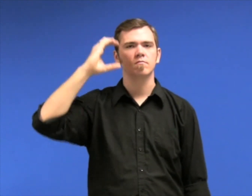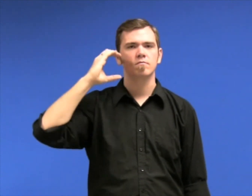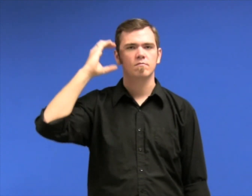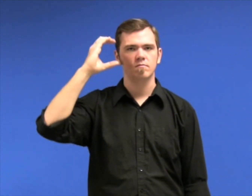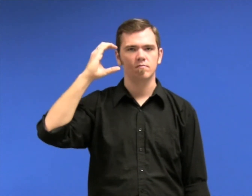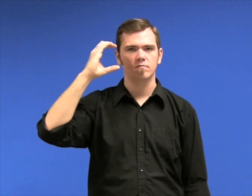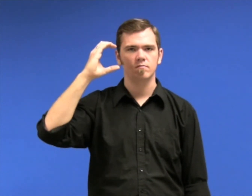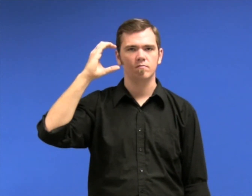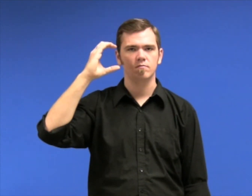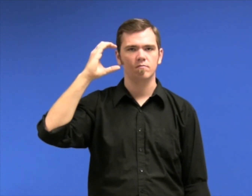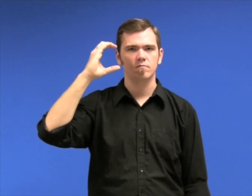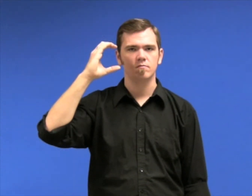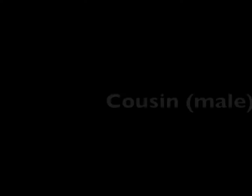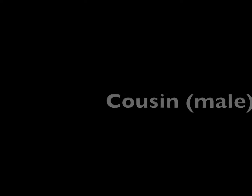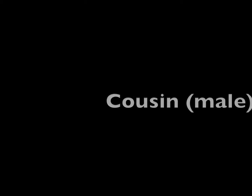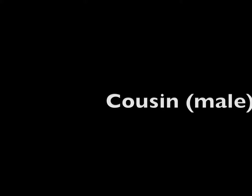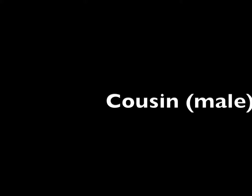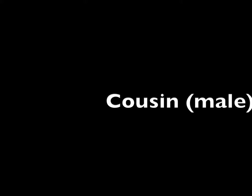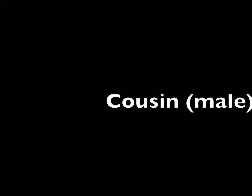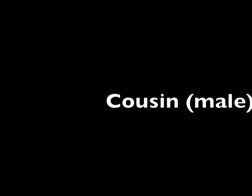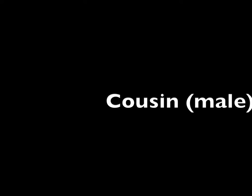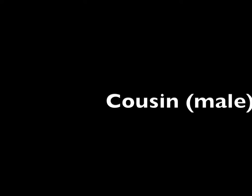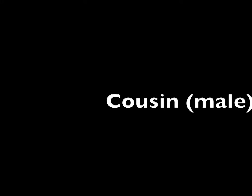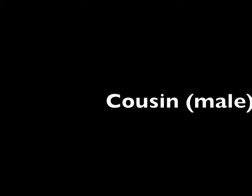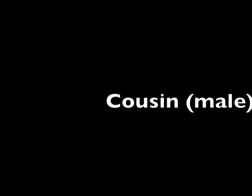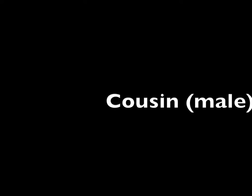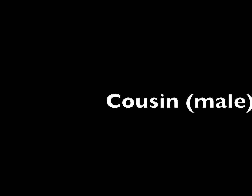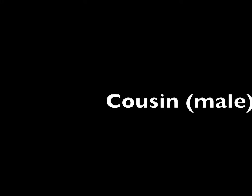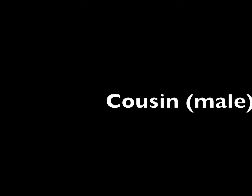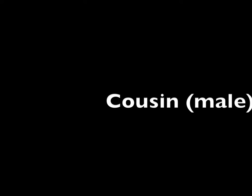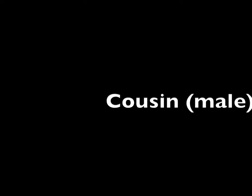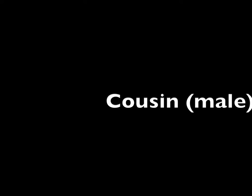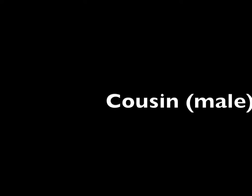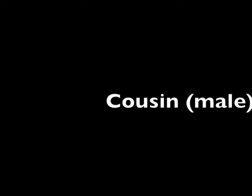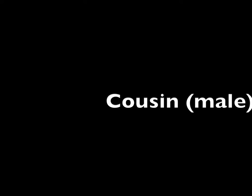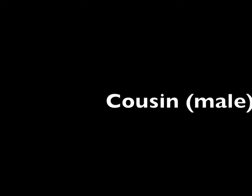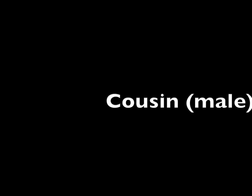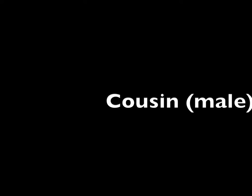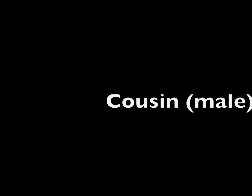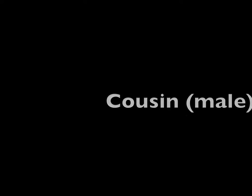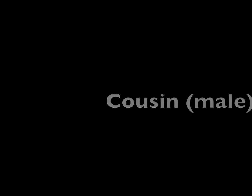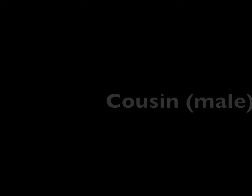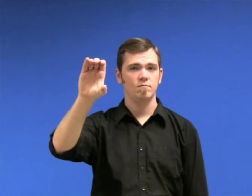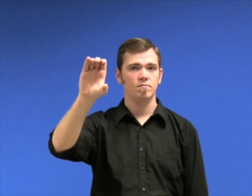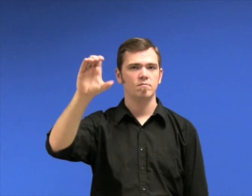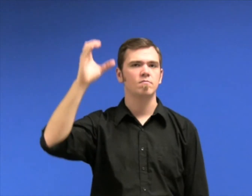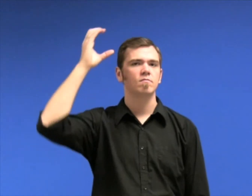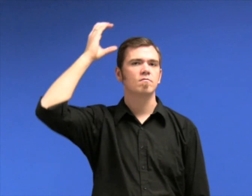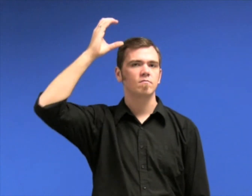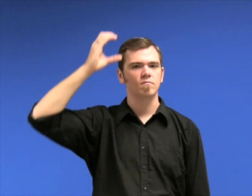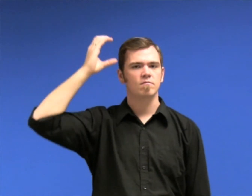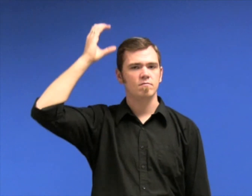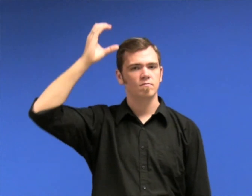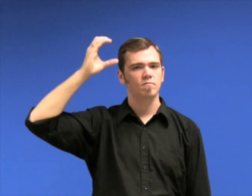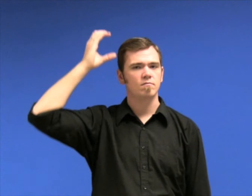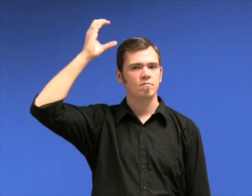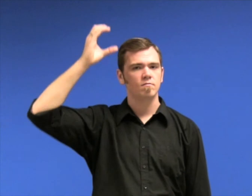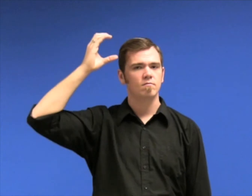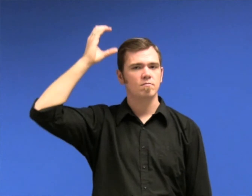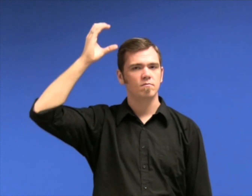cousin or a boy cousin, it changes where it starts. So we have the sign for cousin as in a male is up by your head.